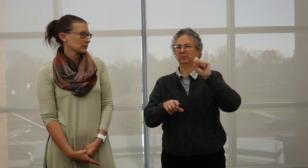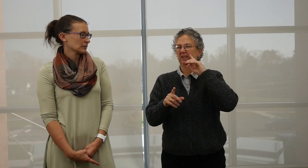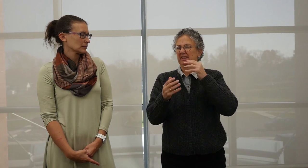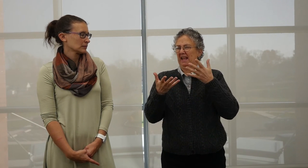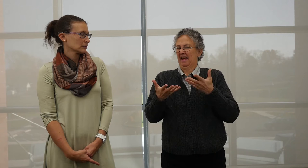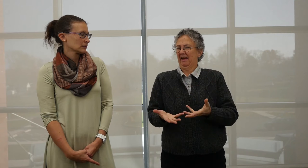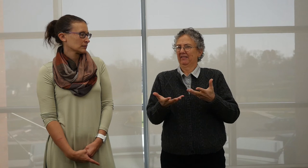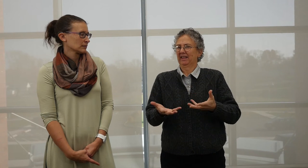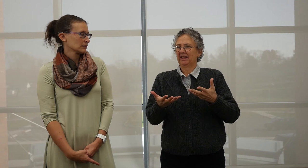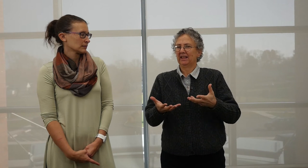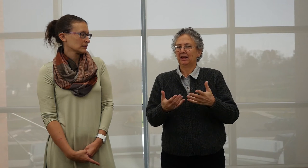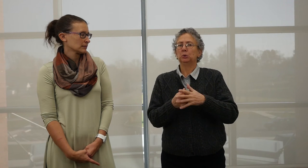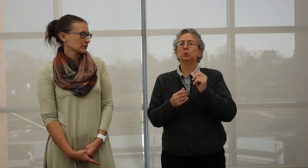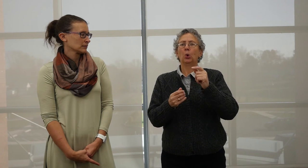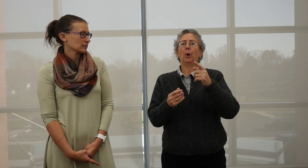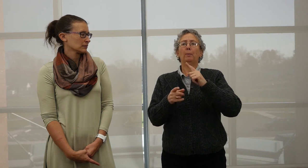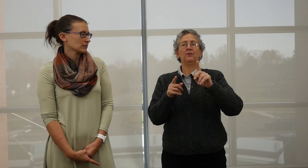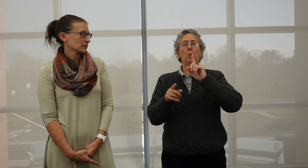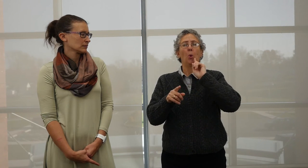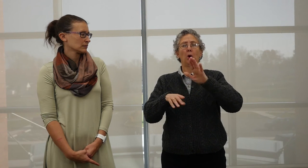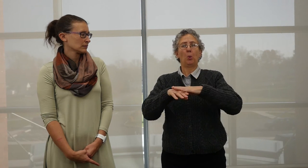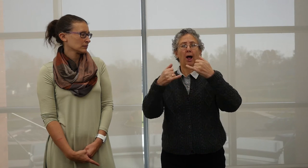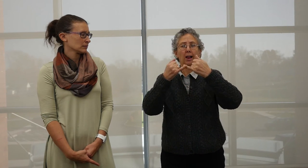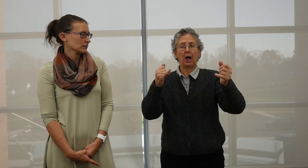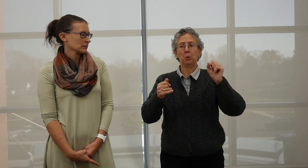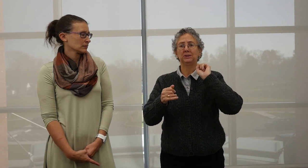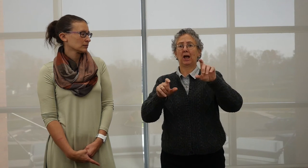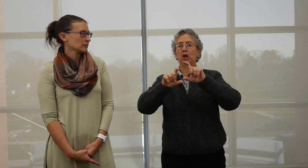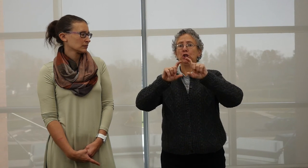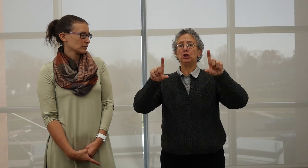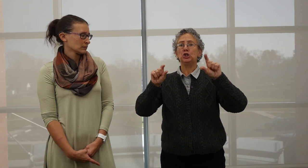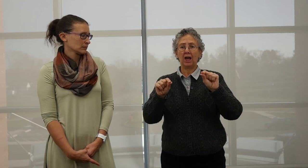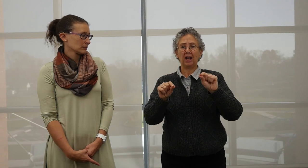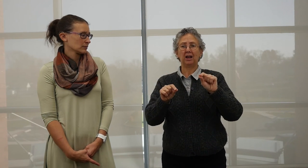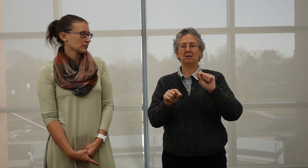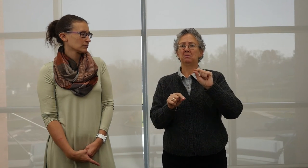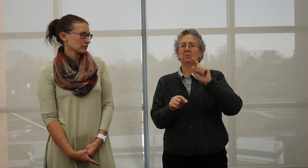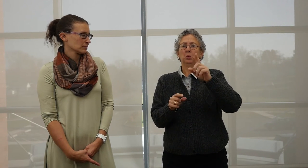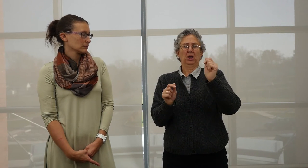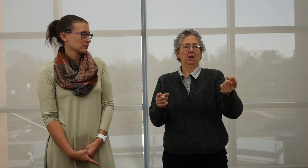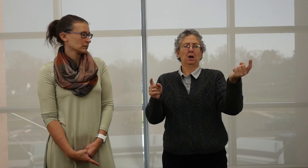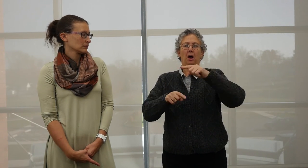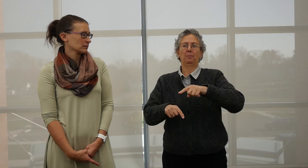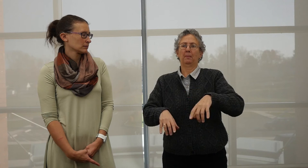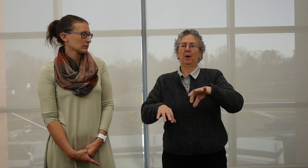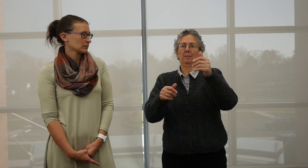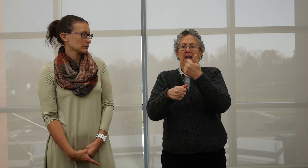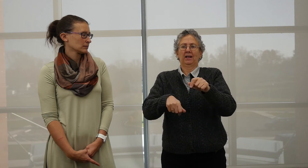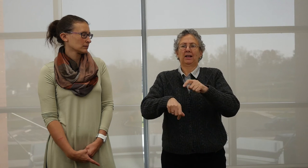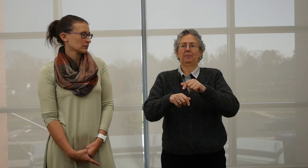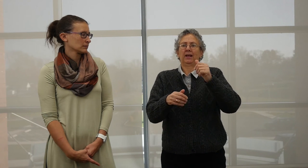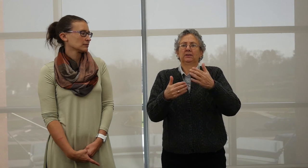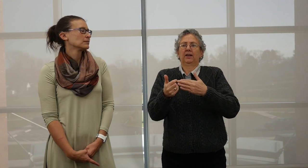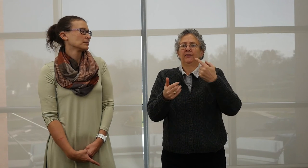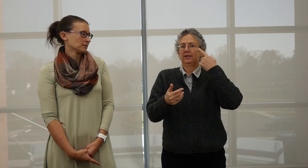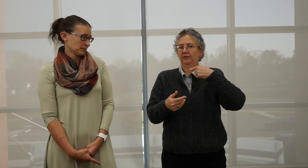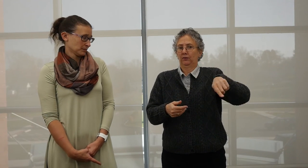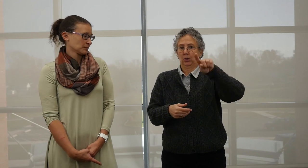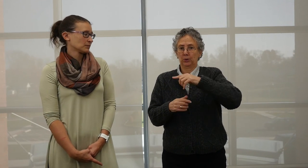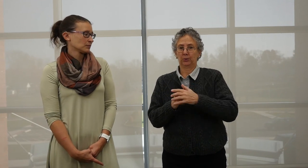bricks because they are heavy. So if you order online or send a check, you can come to the school whenever it's convenient for you